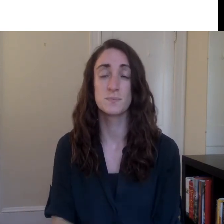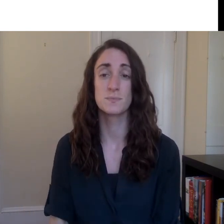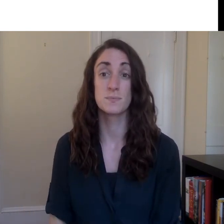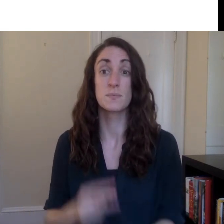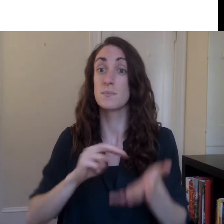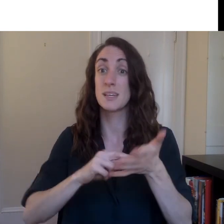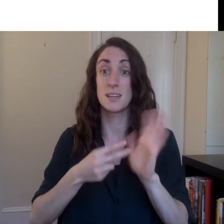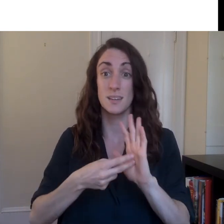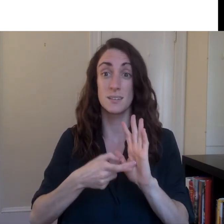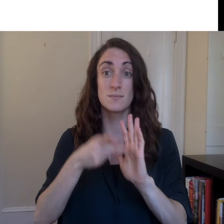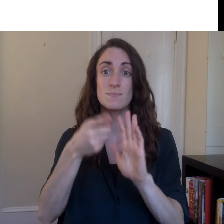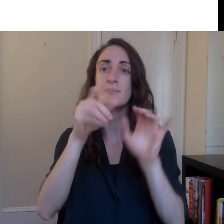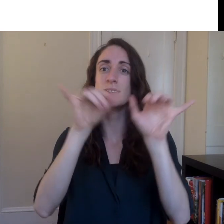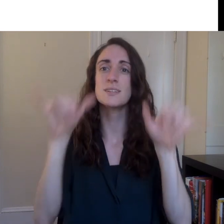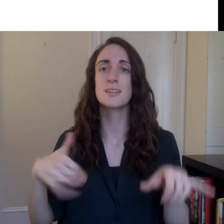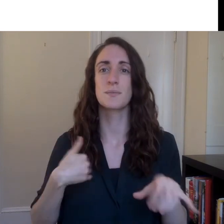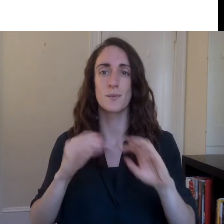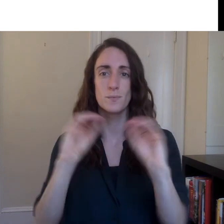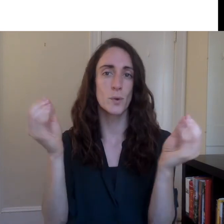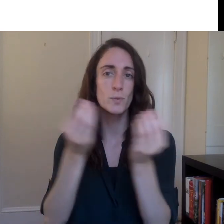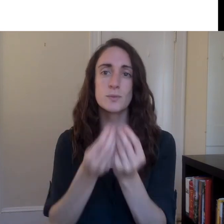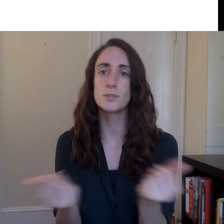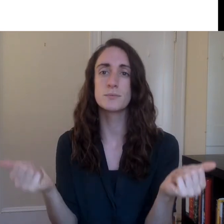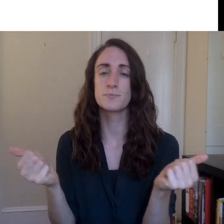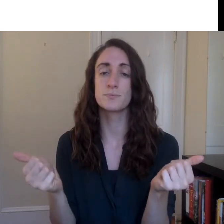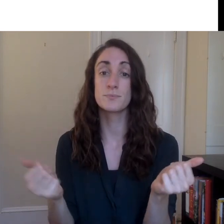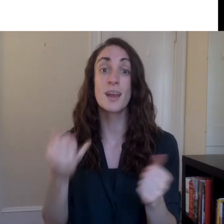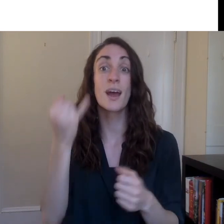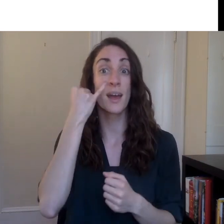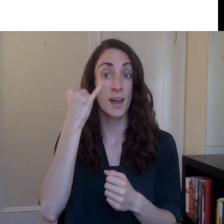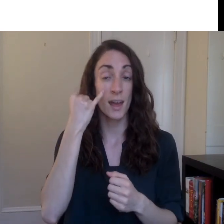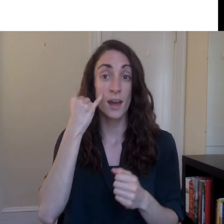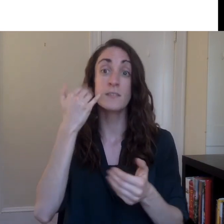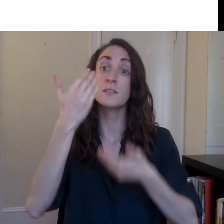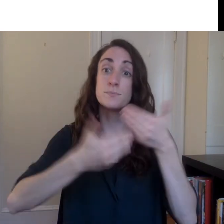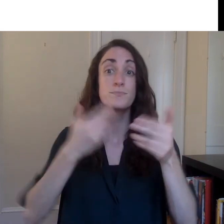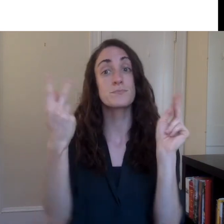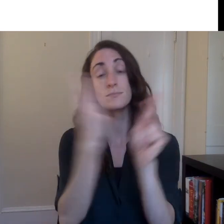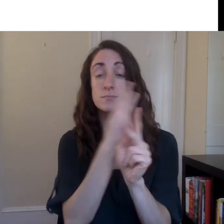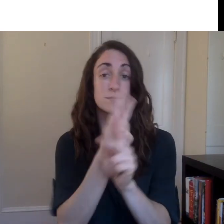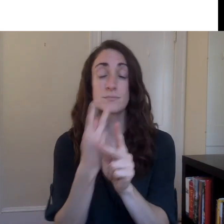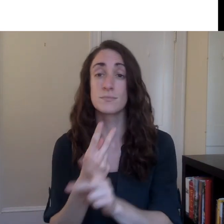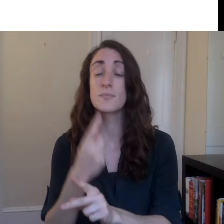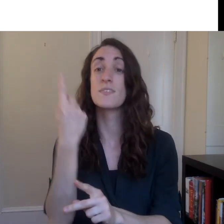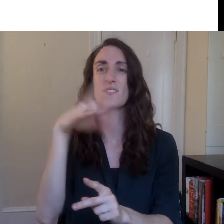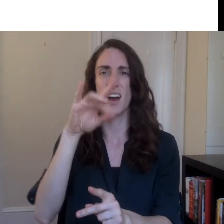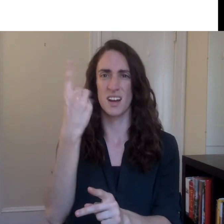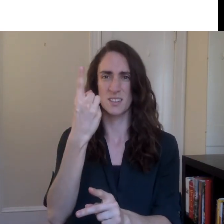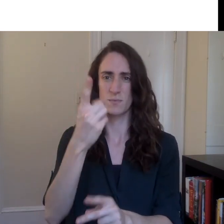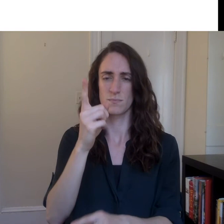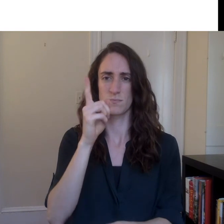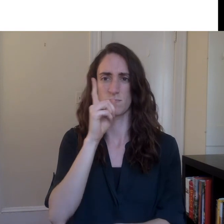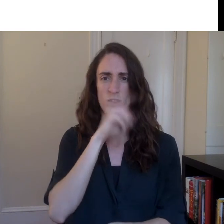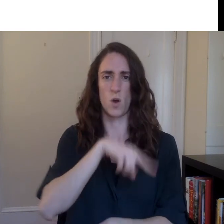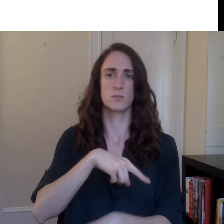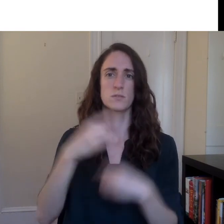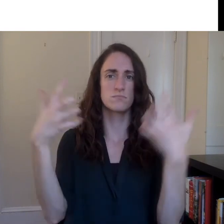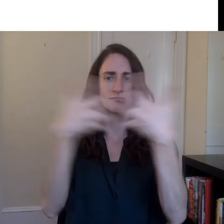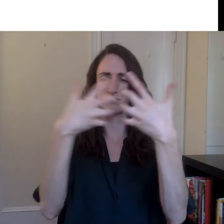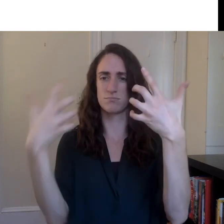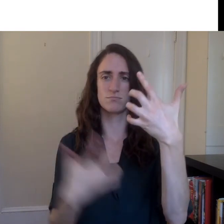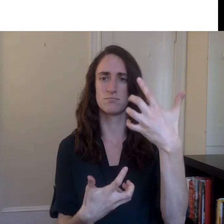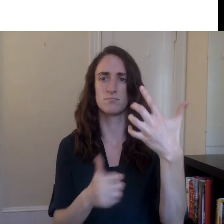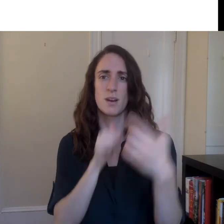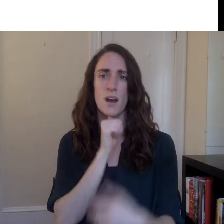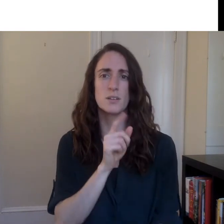you're solving a system of equations using algebra and you come across a false statement like this, that means your system has no solution. And graphically,